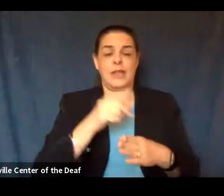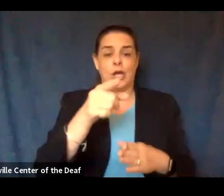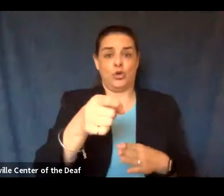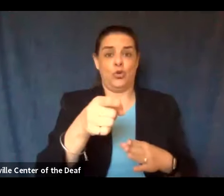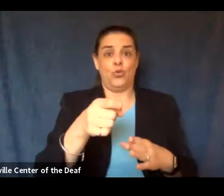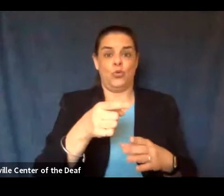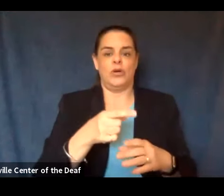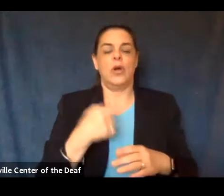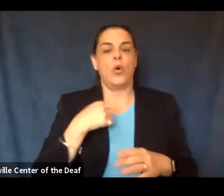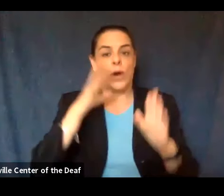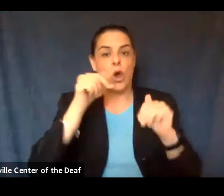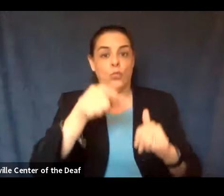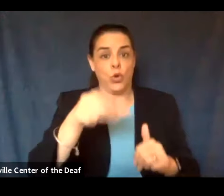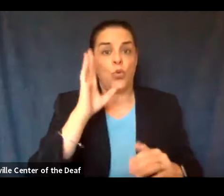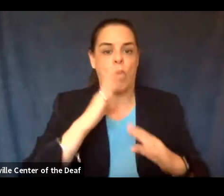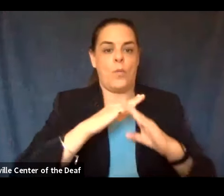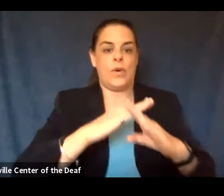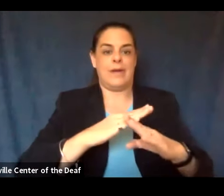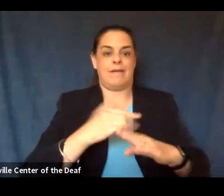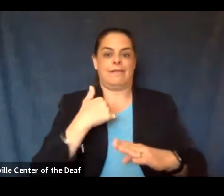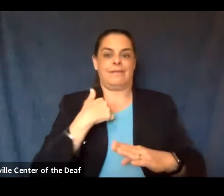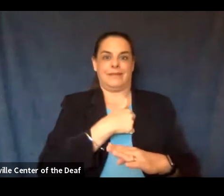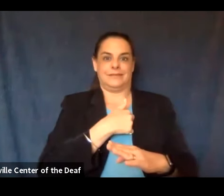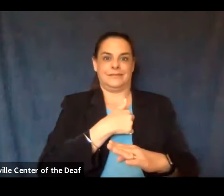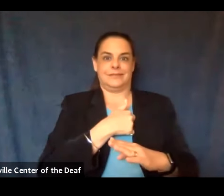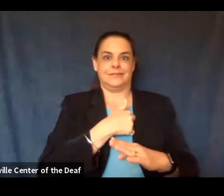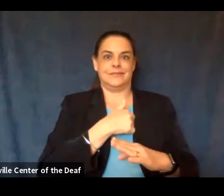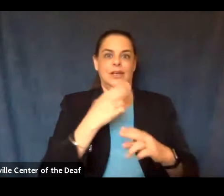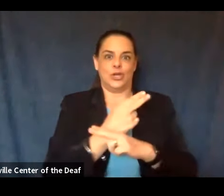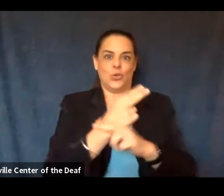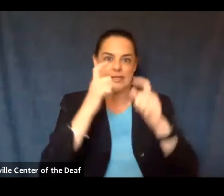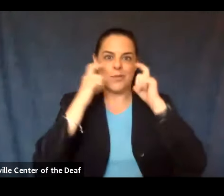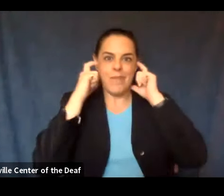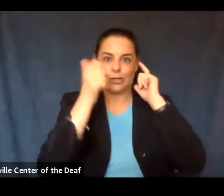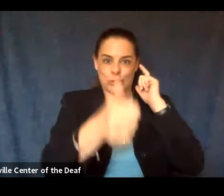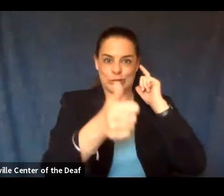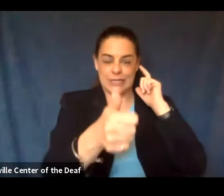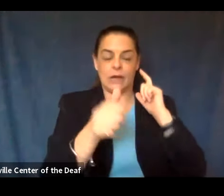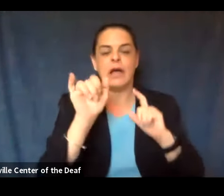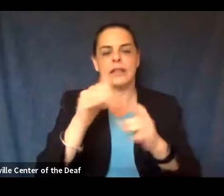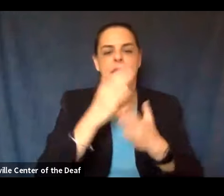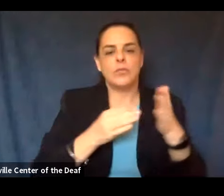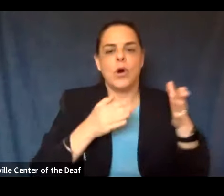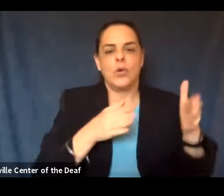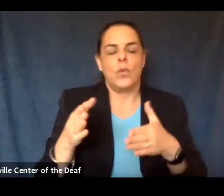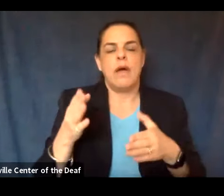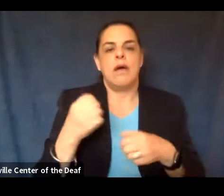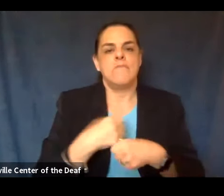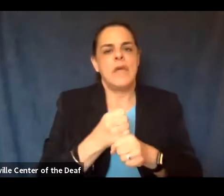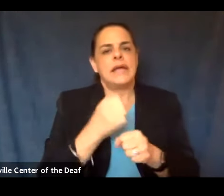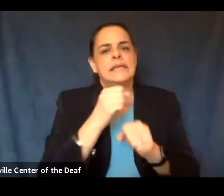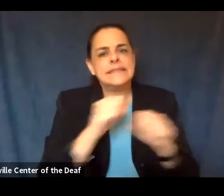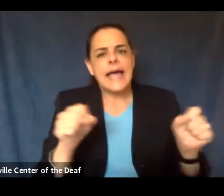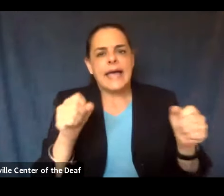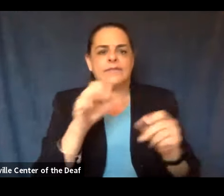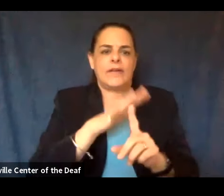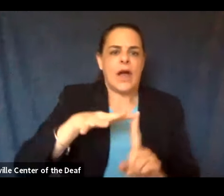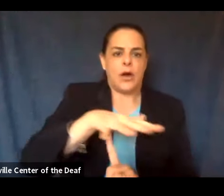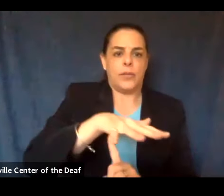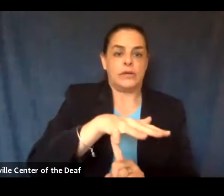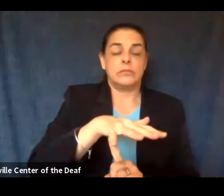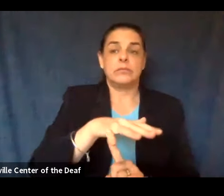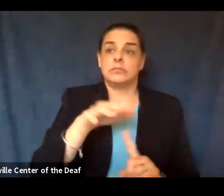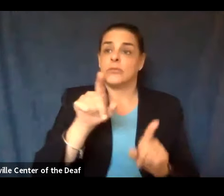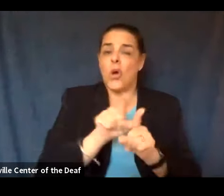that you will protect us from you. And that is part of our way of creating a safe environment. And again, the same thing holds true in the community.